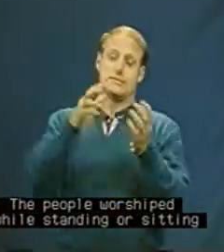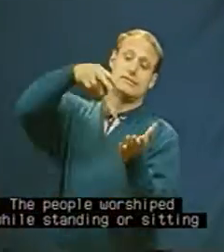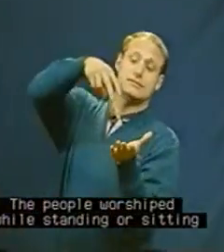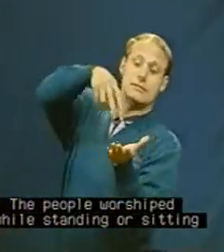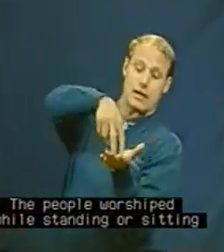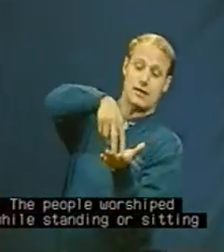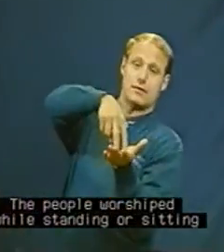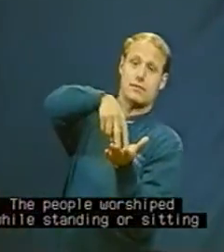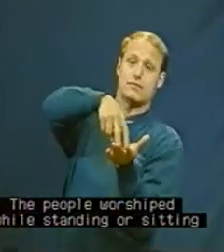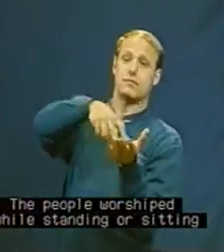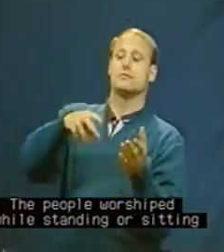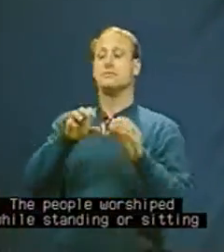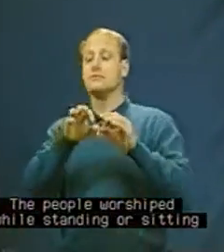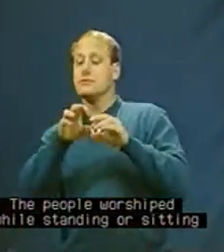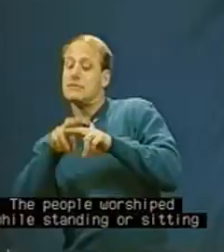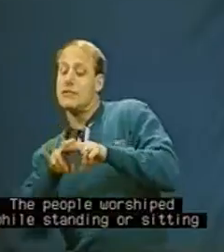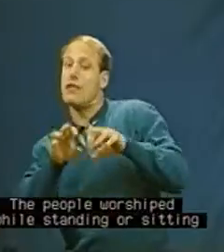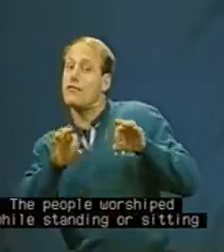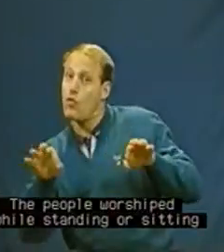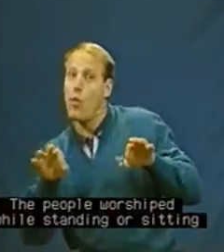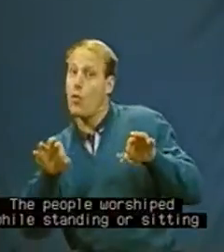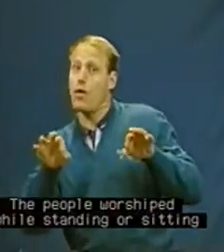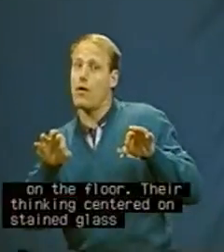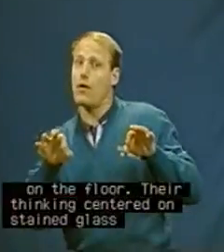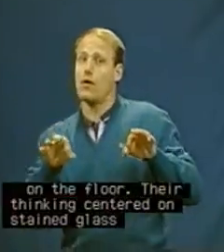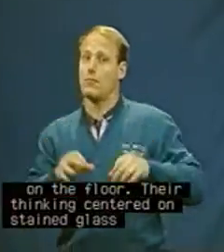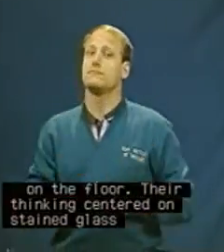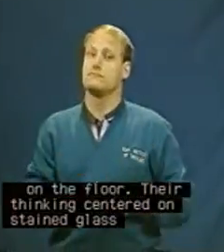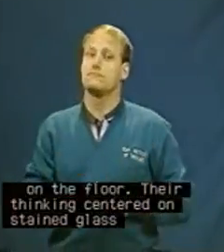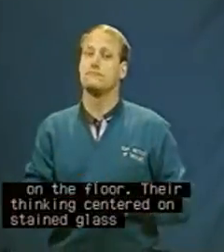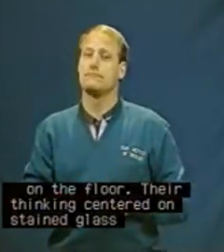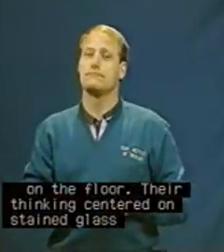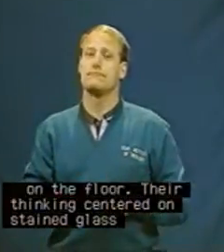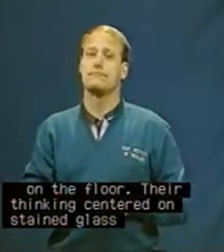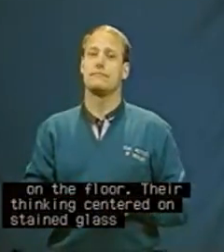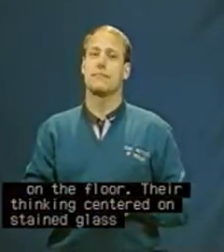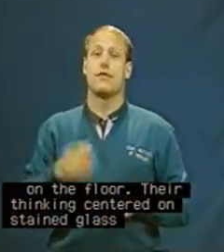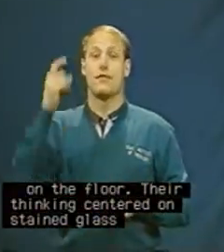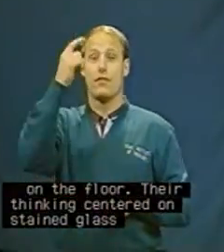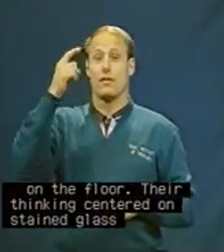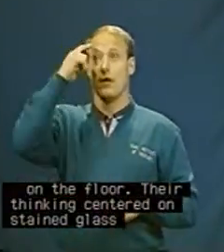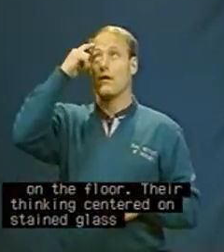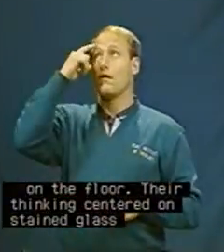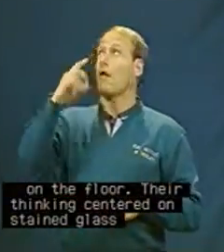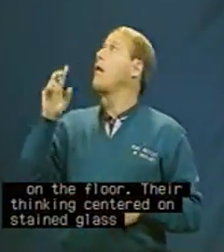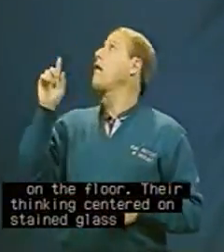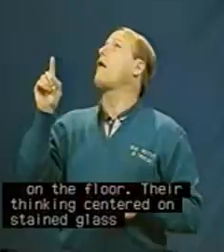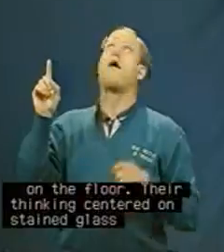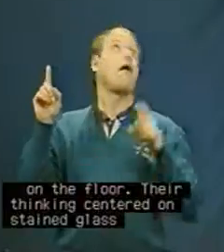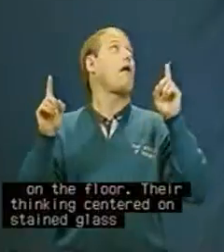The people worshipped while standing or sitting on the floor, their thinking centered on stained